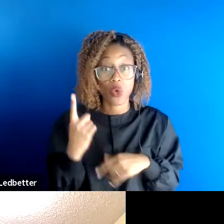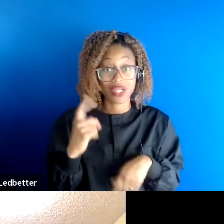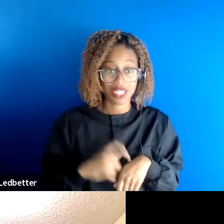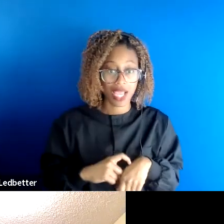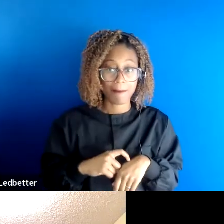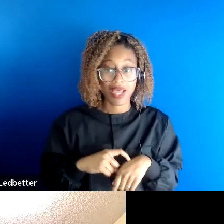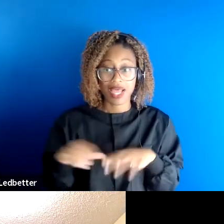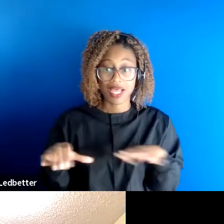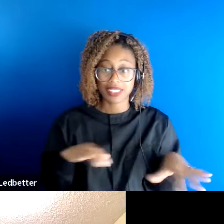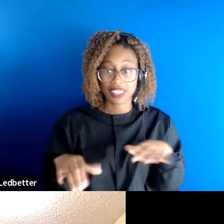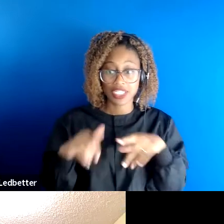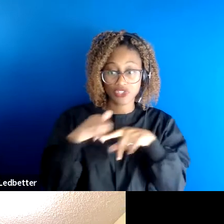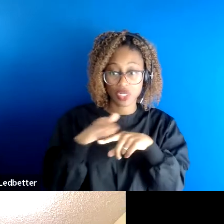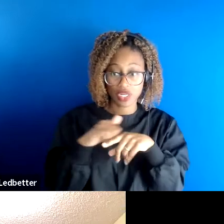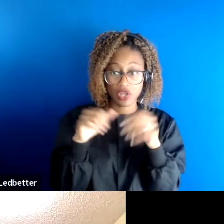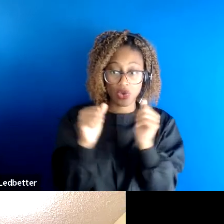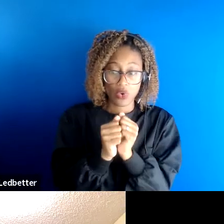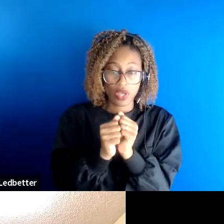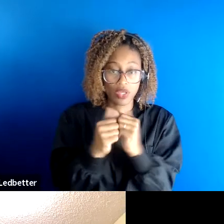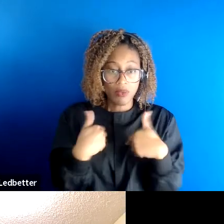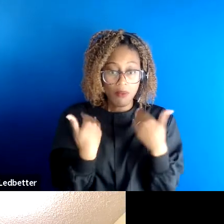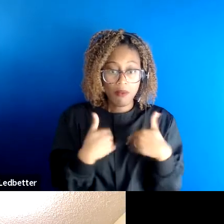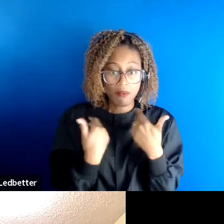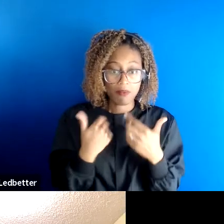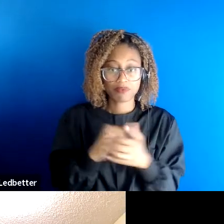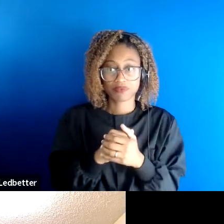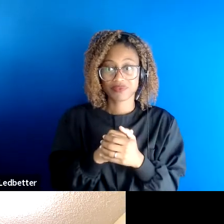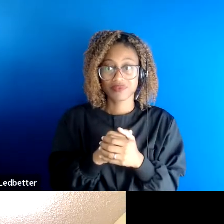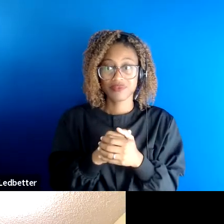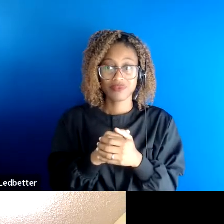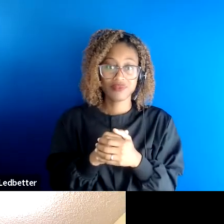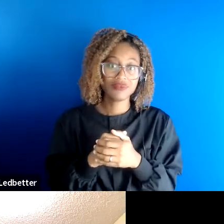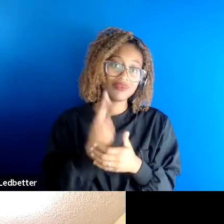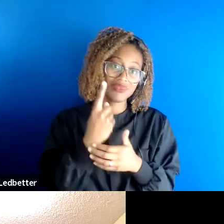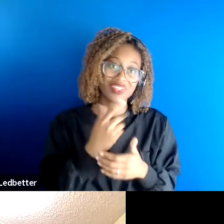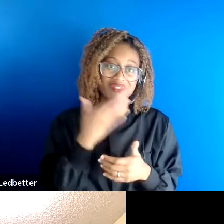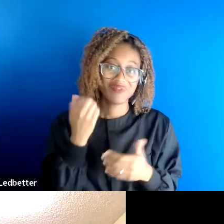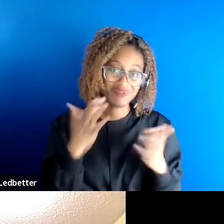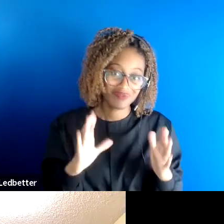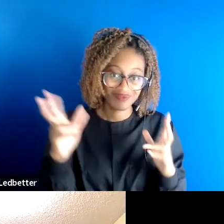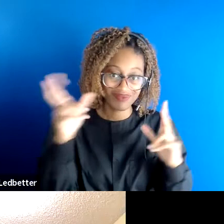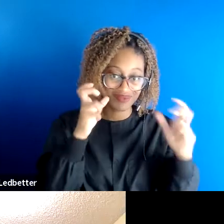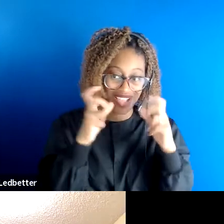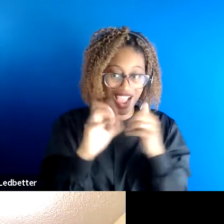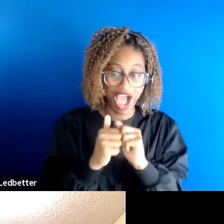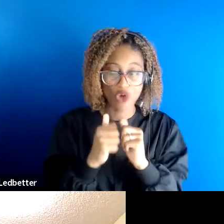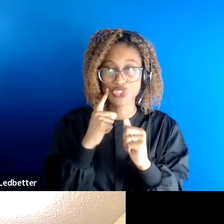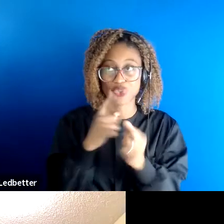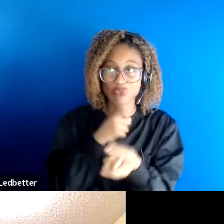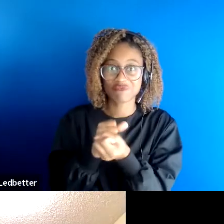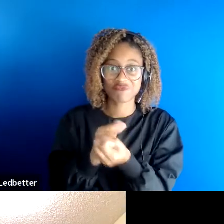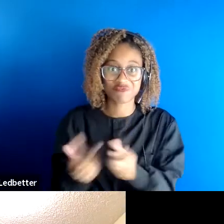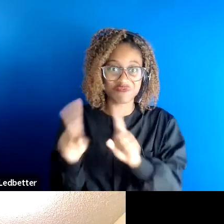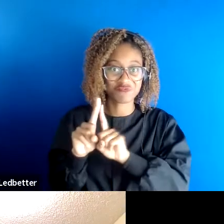youth, and it was one of the most astute ways that I have heard about how to be an accomplice. And so we